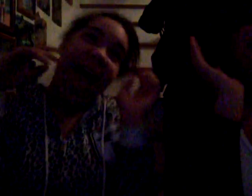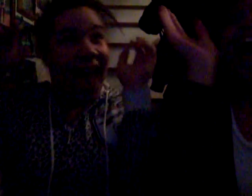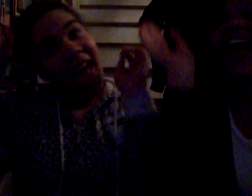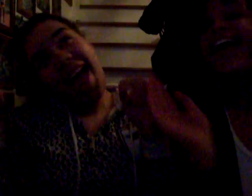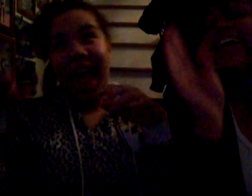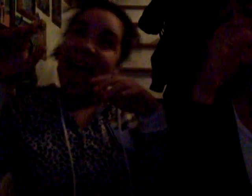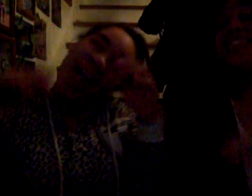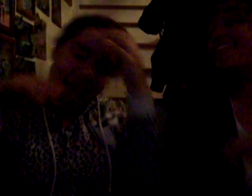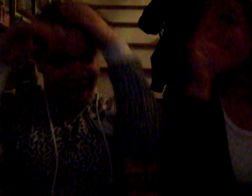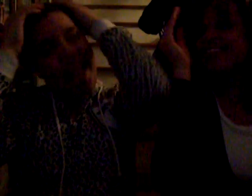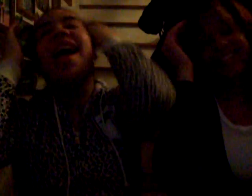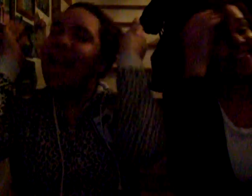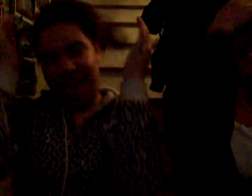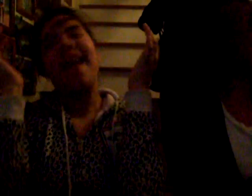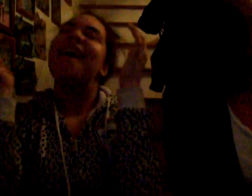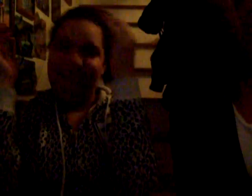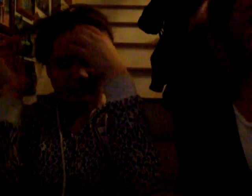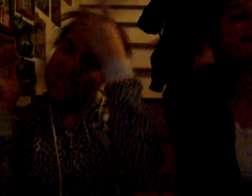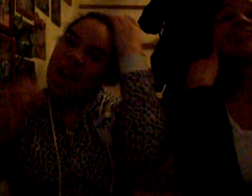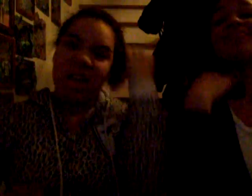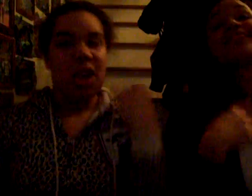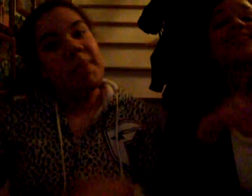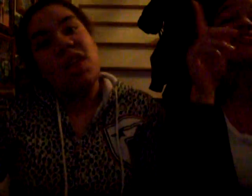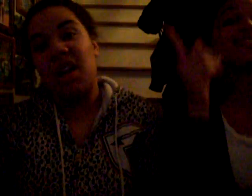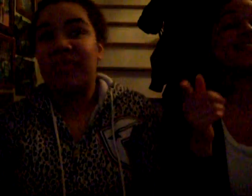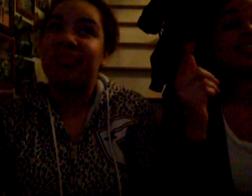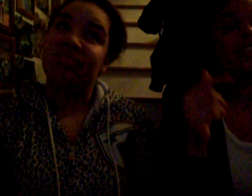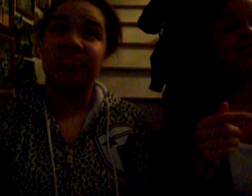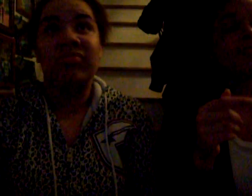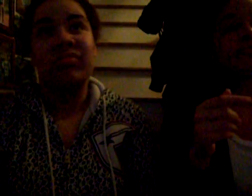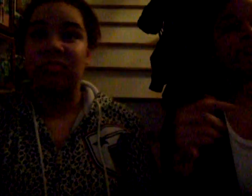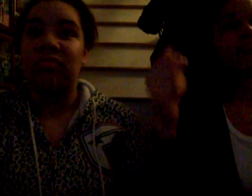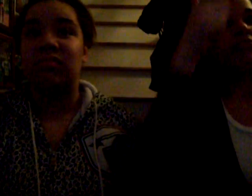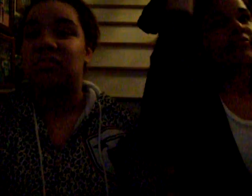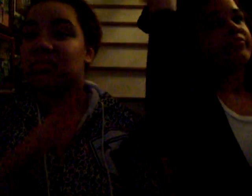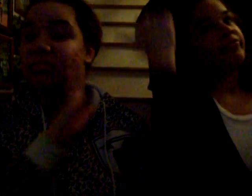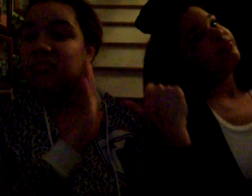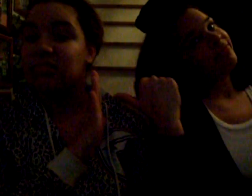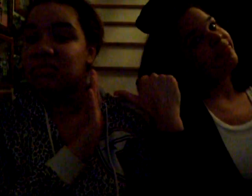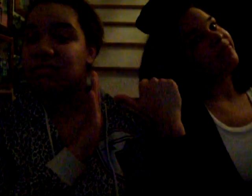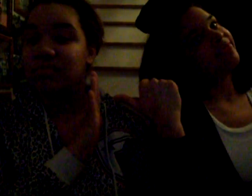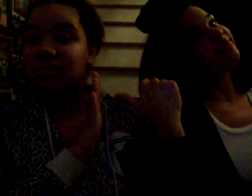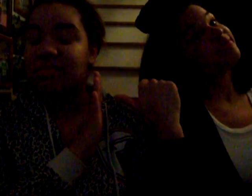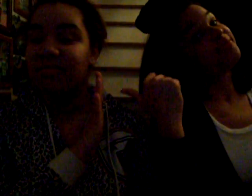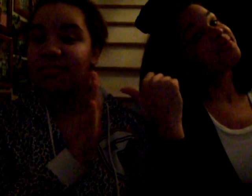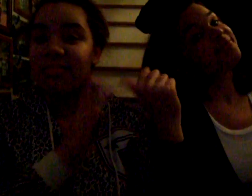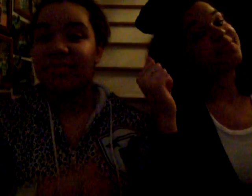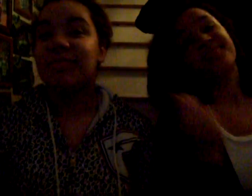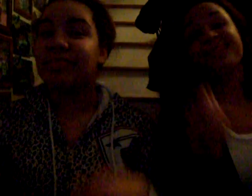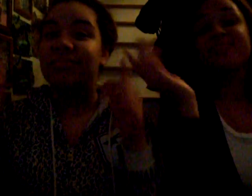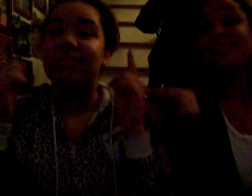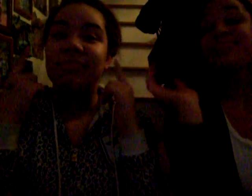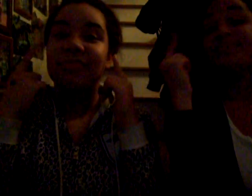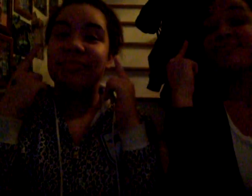about the thing Now you're plain, boring I should know